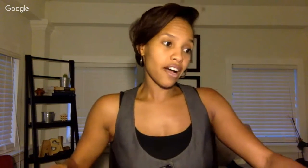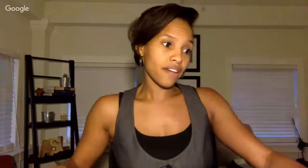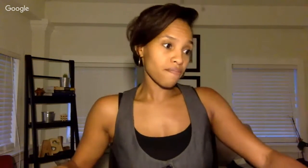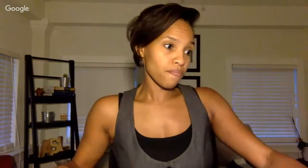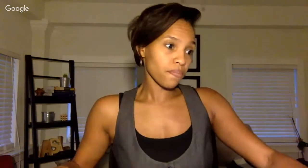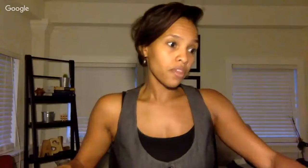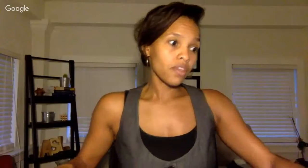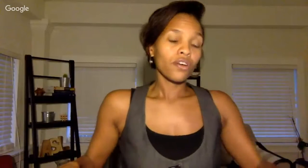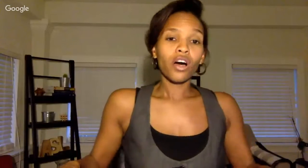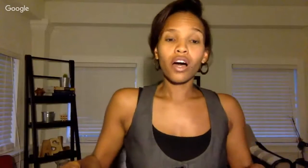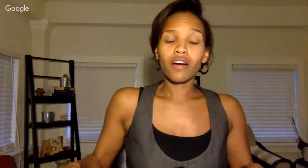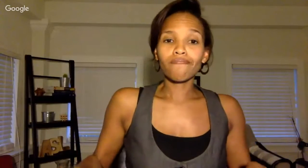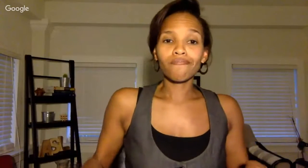time,